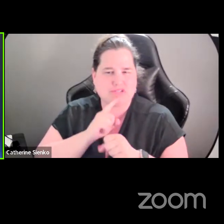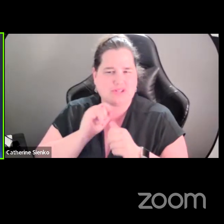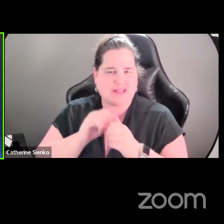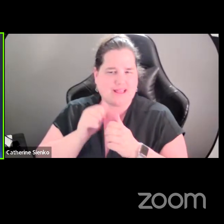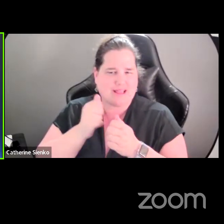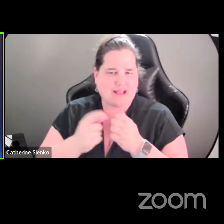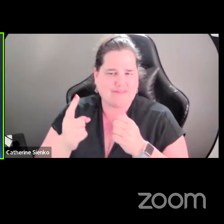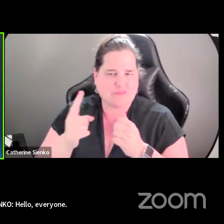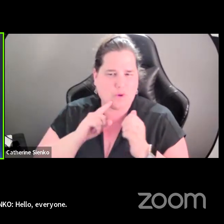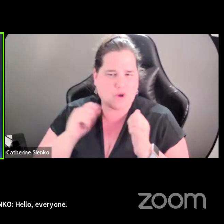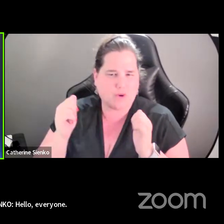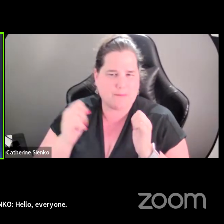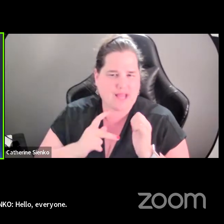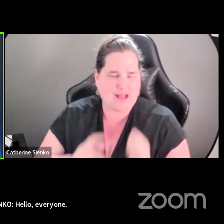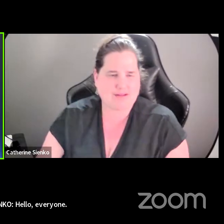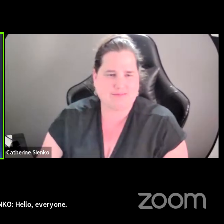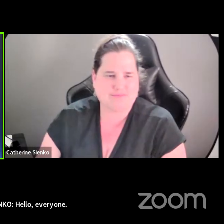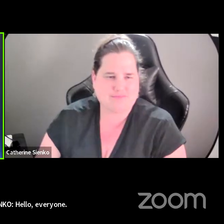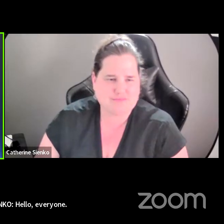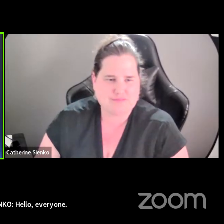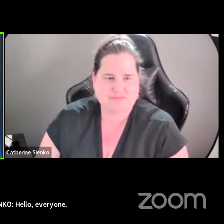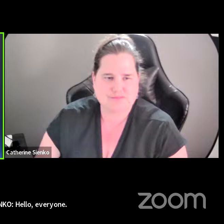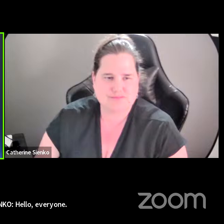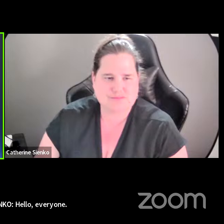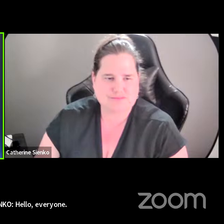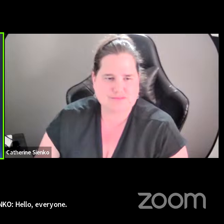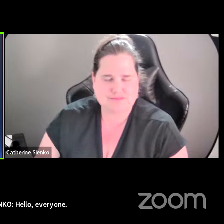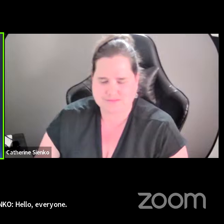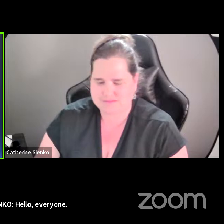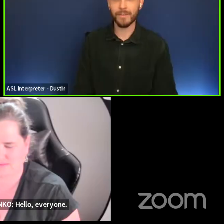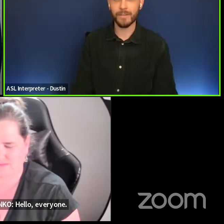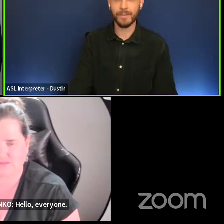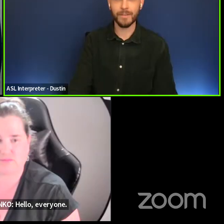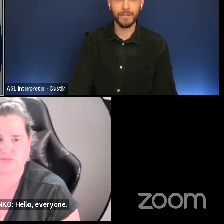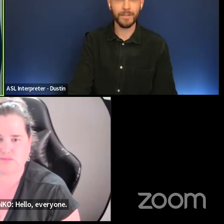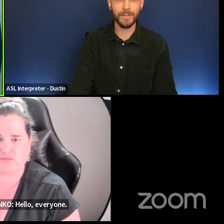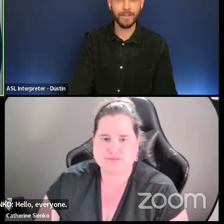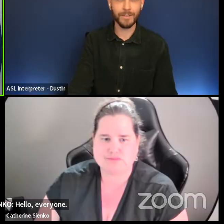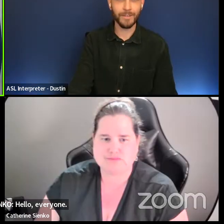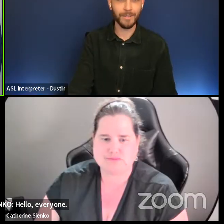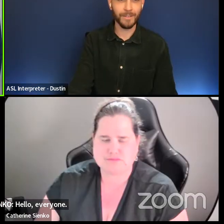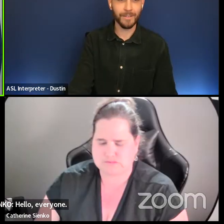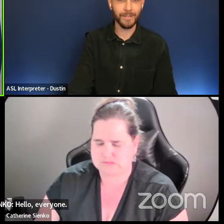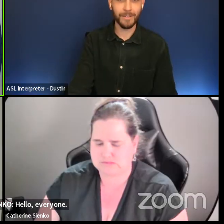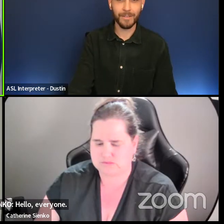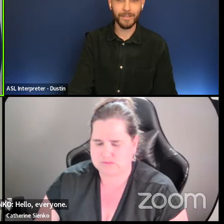Kyla, can you do a roll call for us just to ensure that everyone is back? Sure.